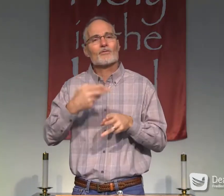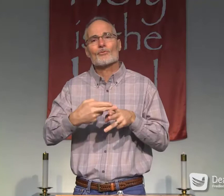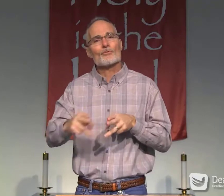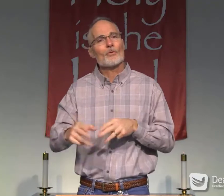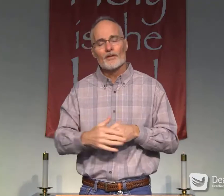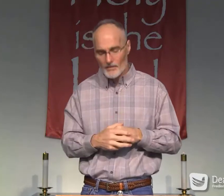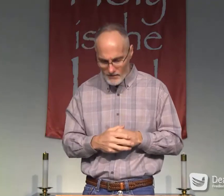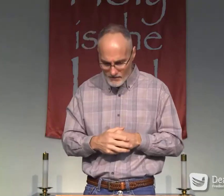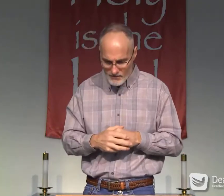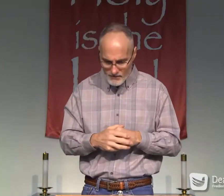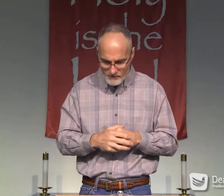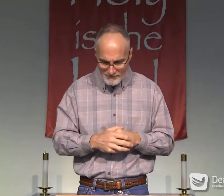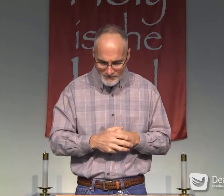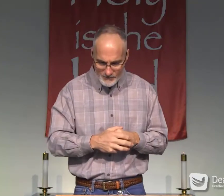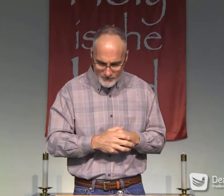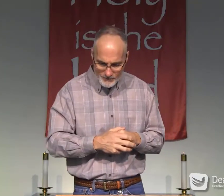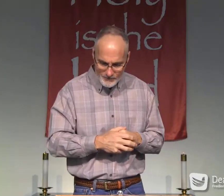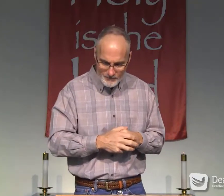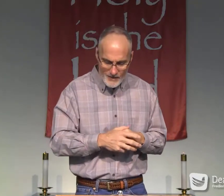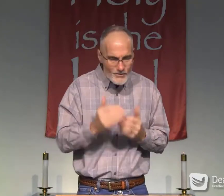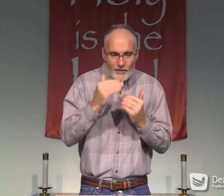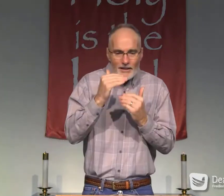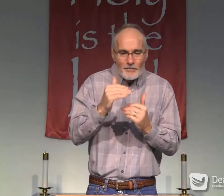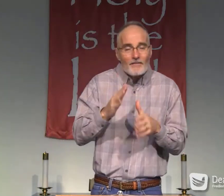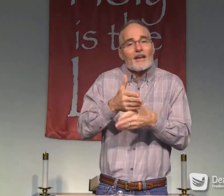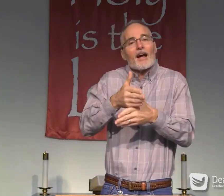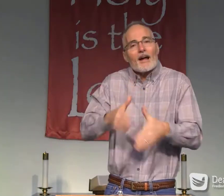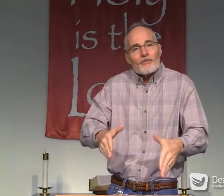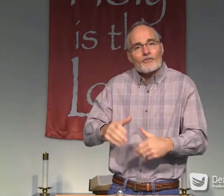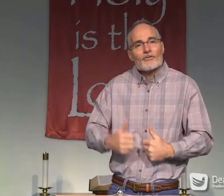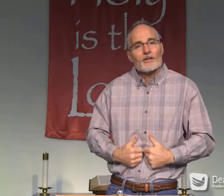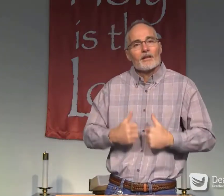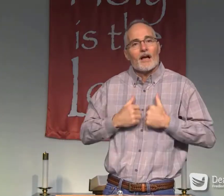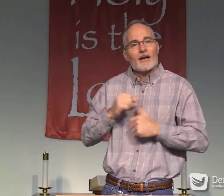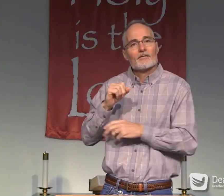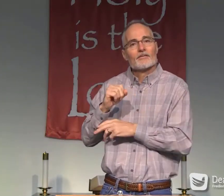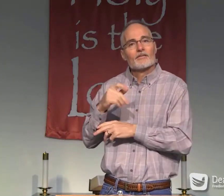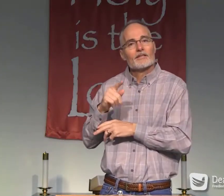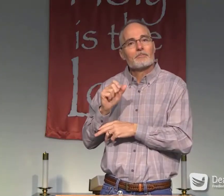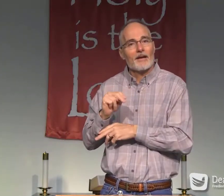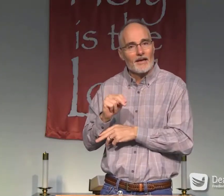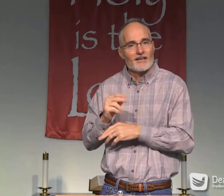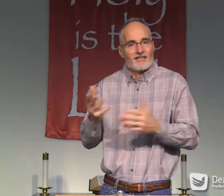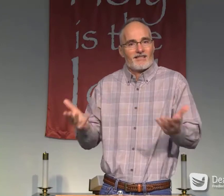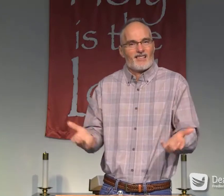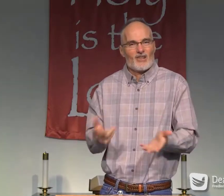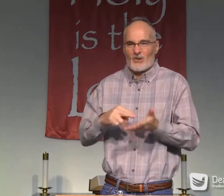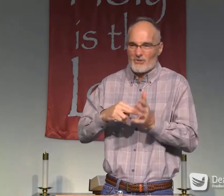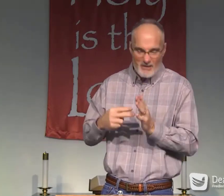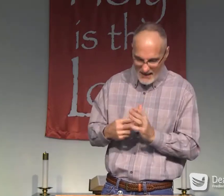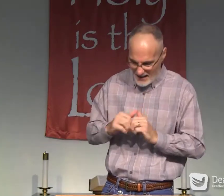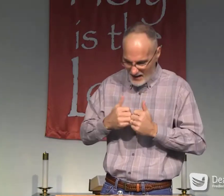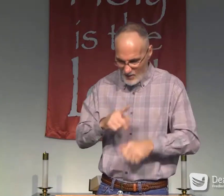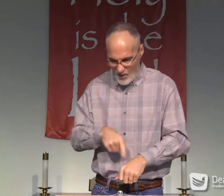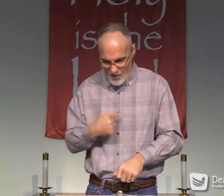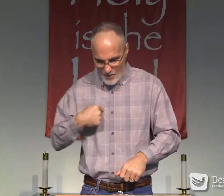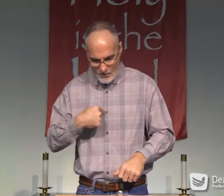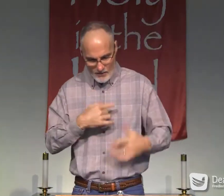Your life here on earth is short. It's temporary. It's limited. The average